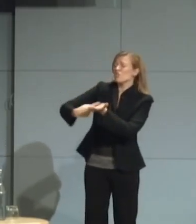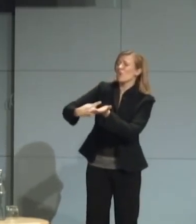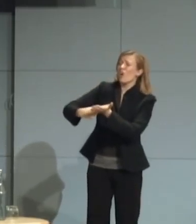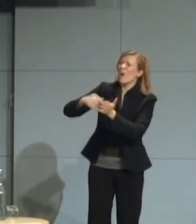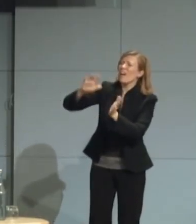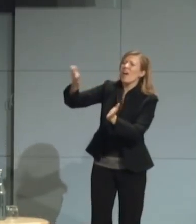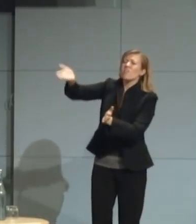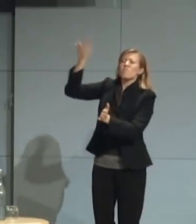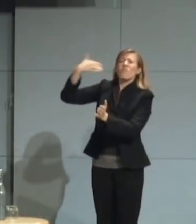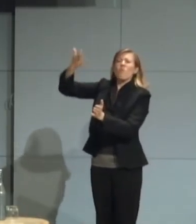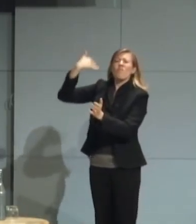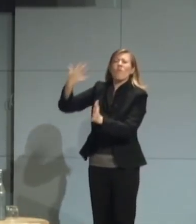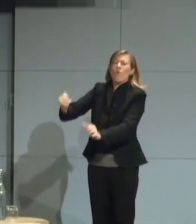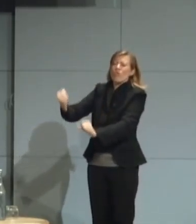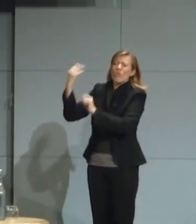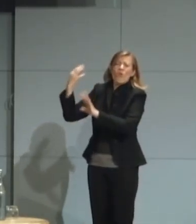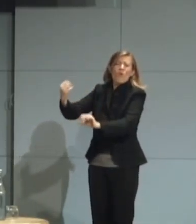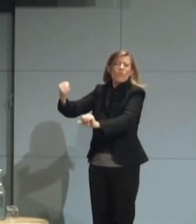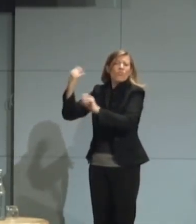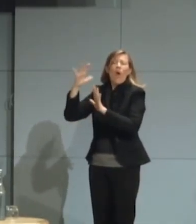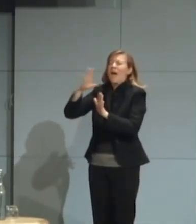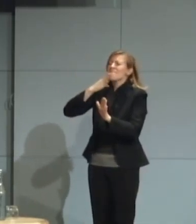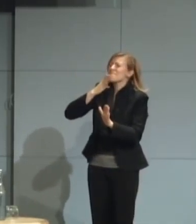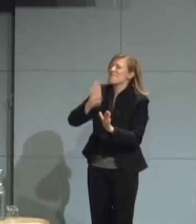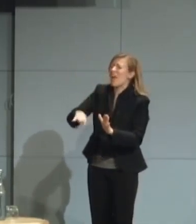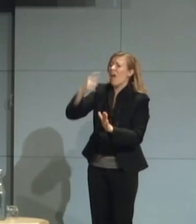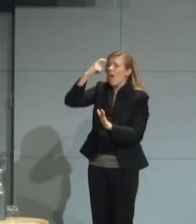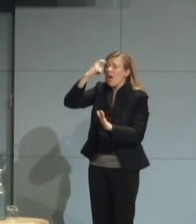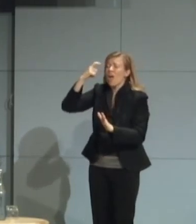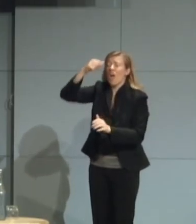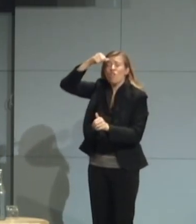race and religion, and racism in the labor market.